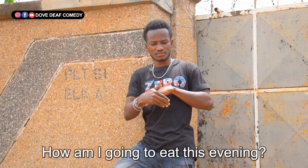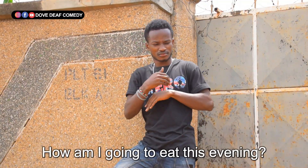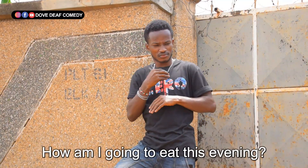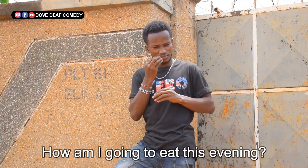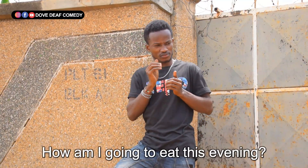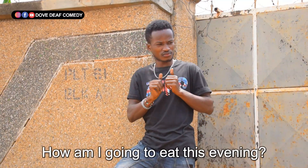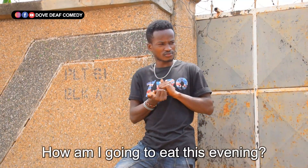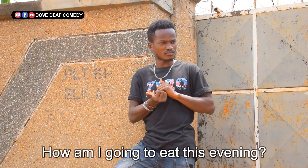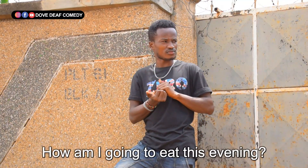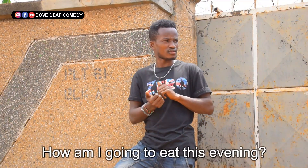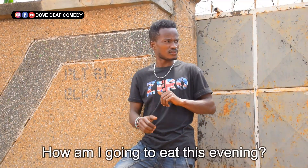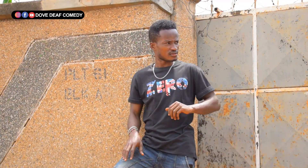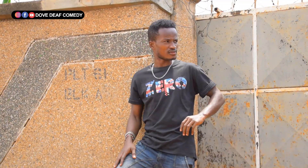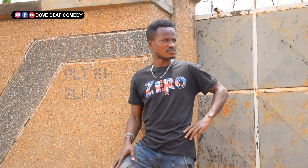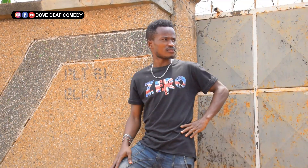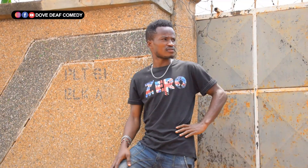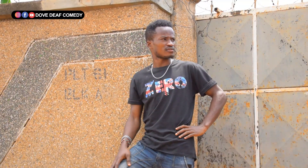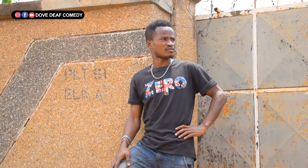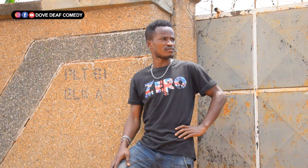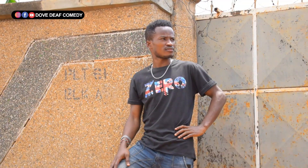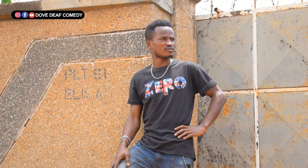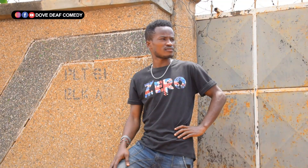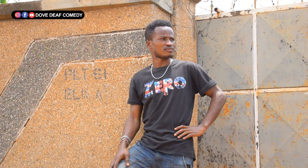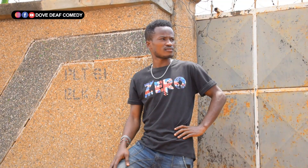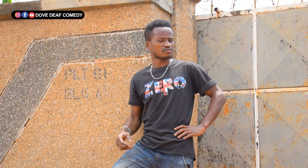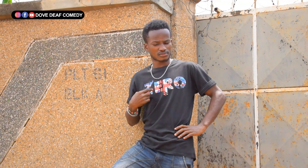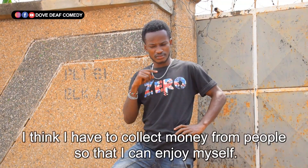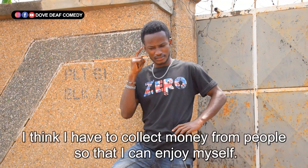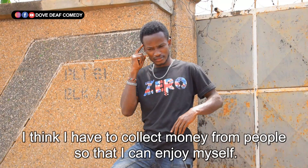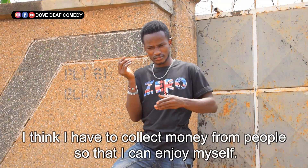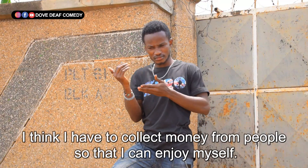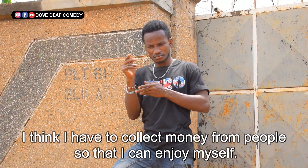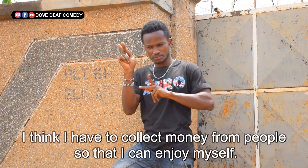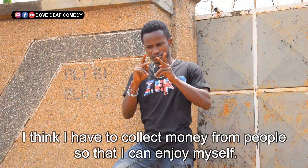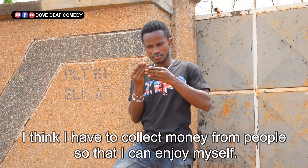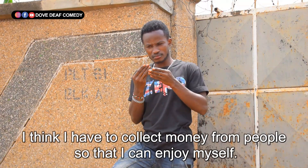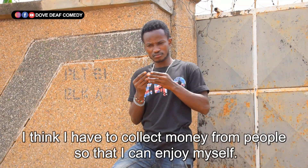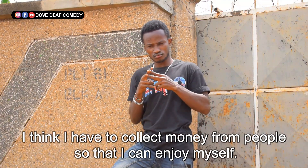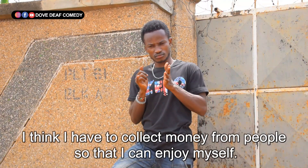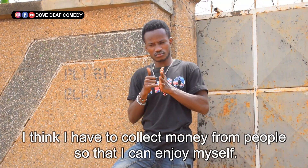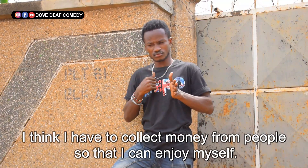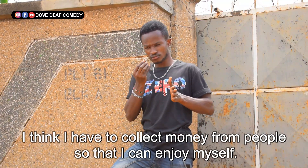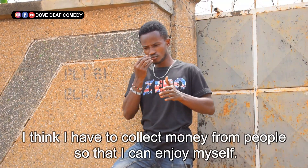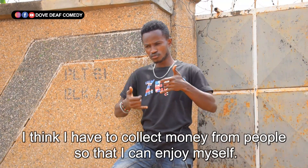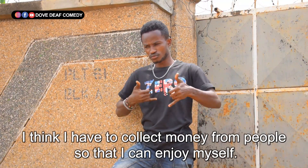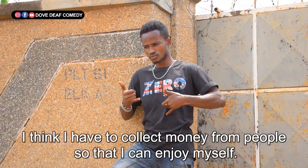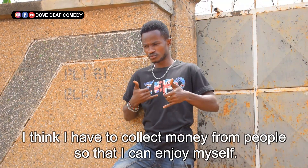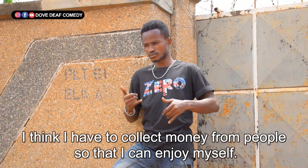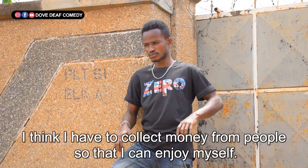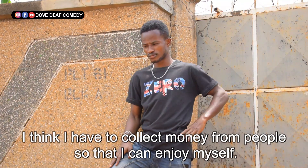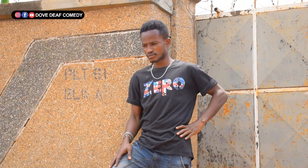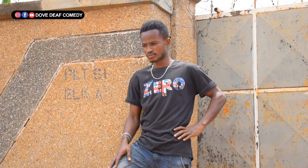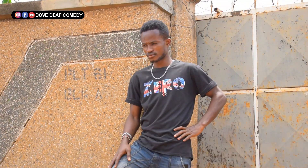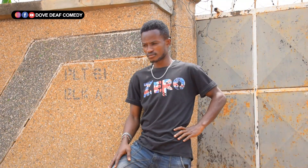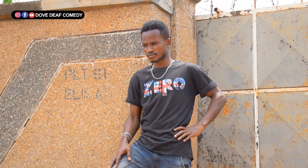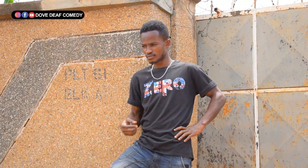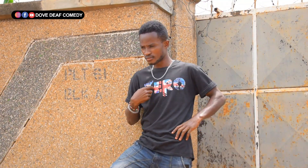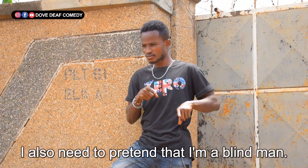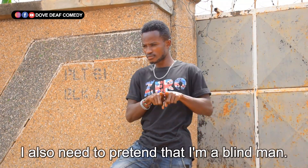How am I going to eat this evening? I think I have to collect money from people so that I can enjoy myself. I